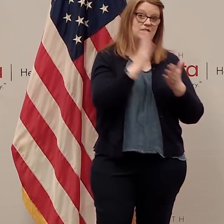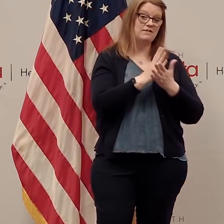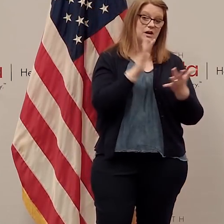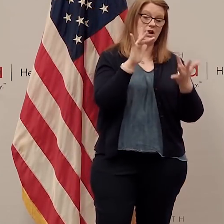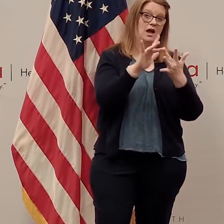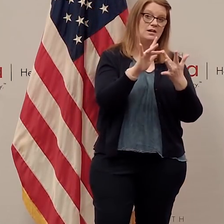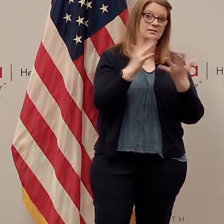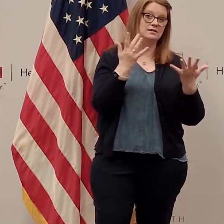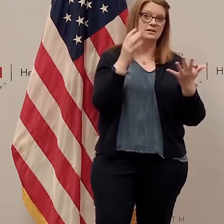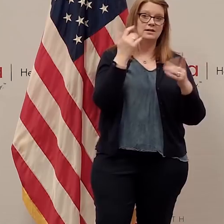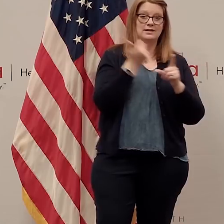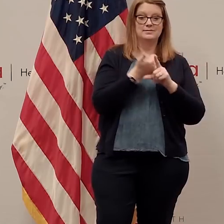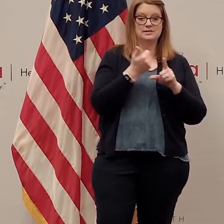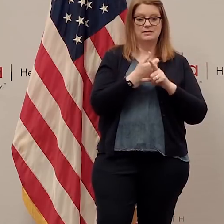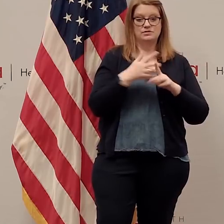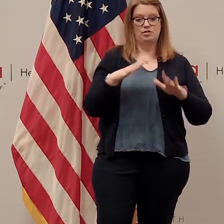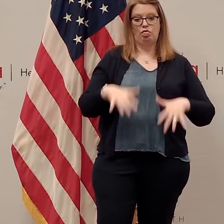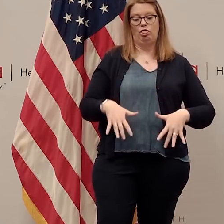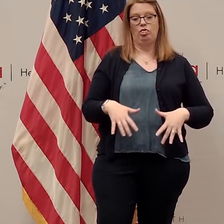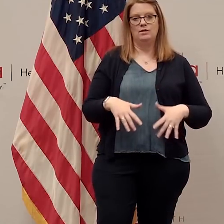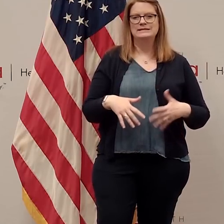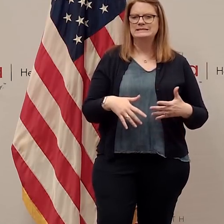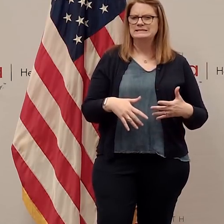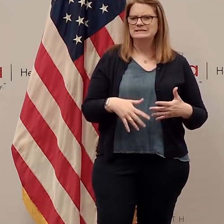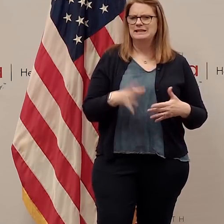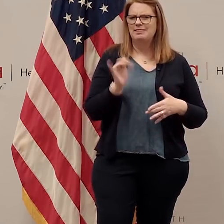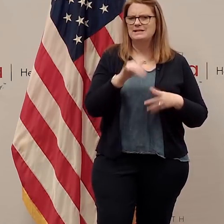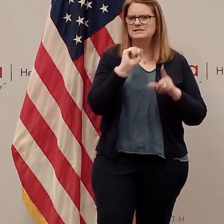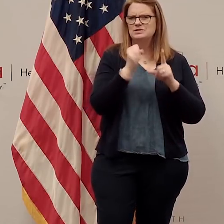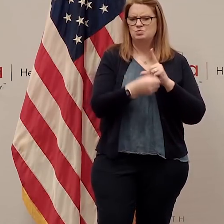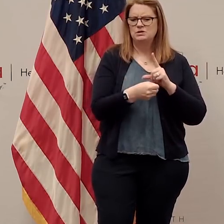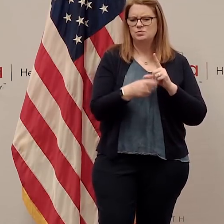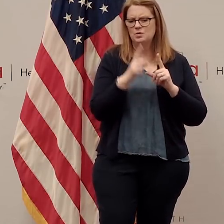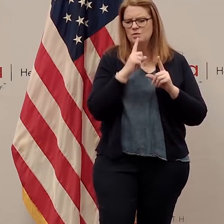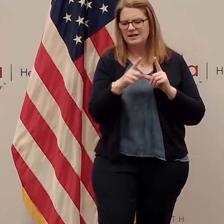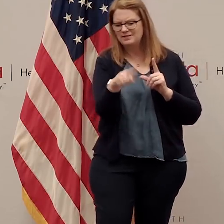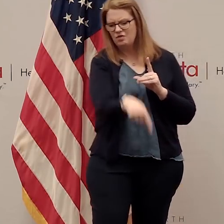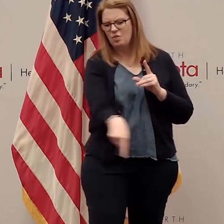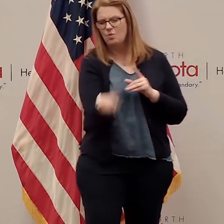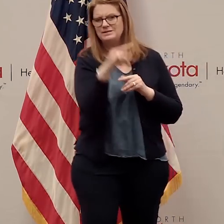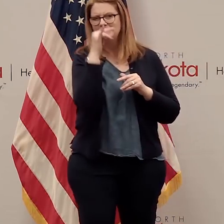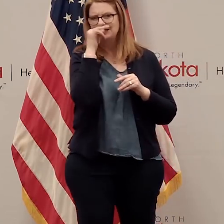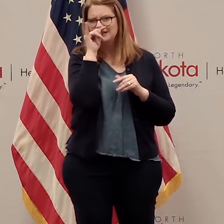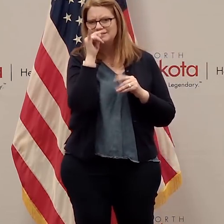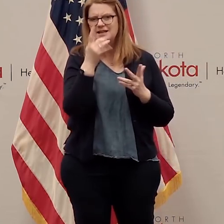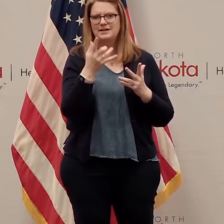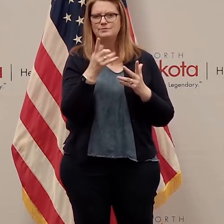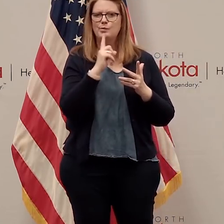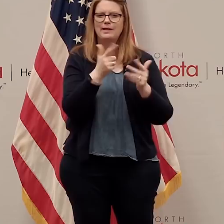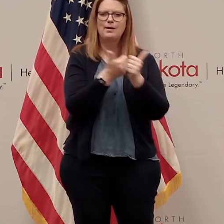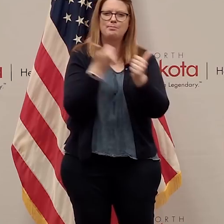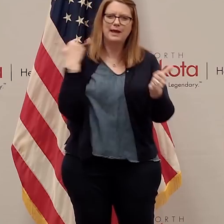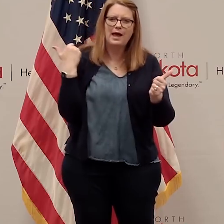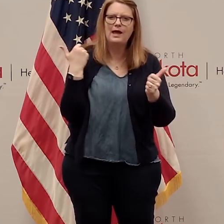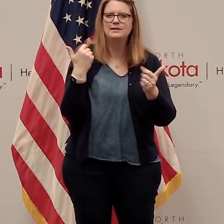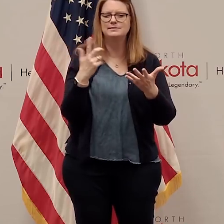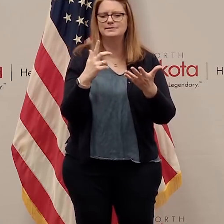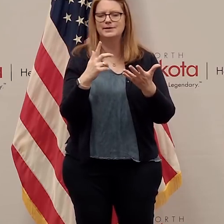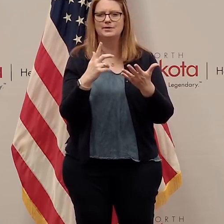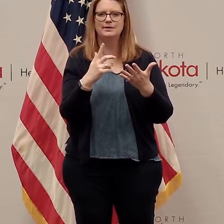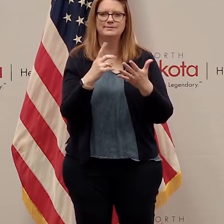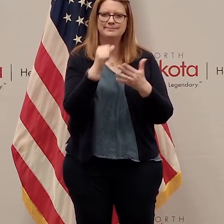they've kind of fallen off the map. That's the situation that we've got to really be concerned about and really dig in and track on